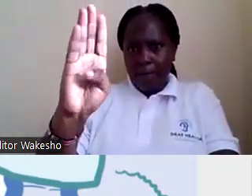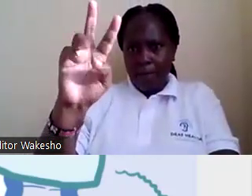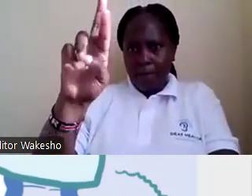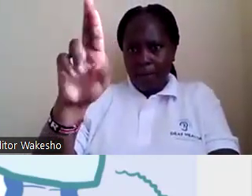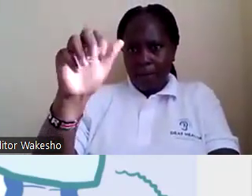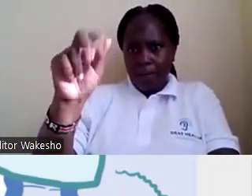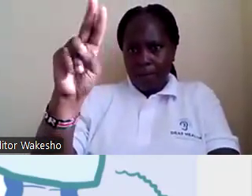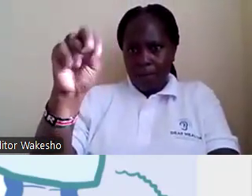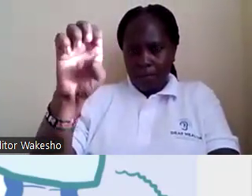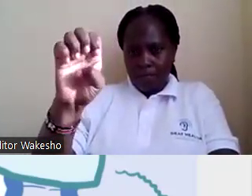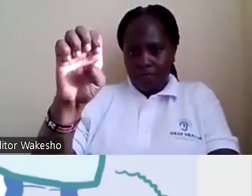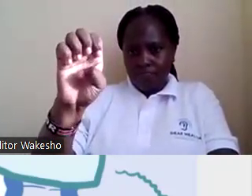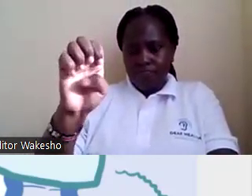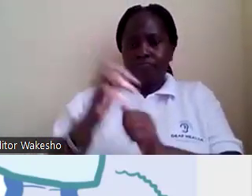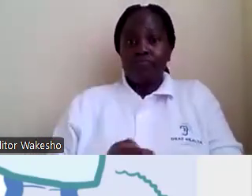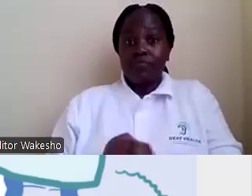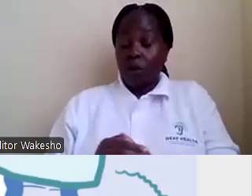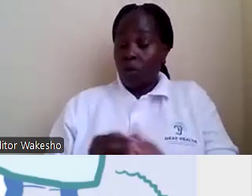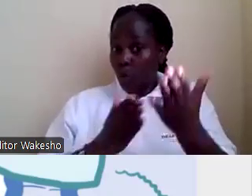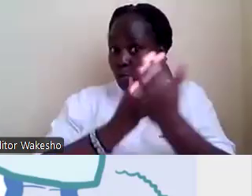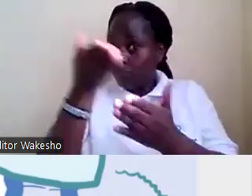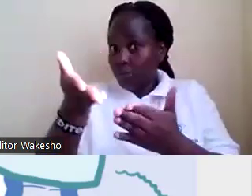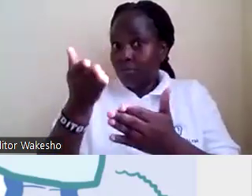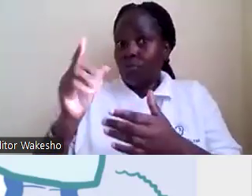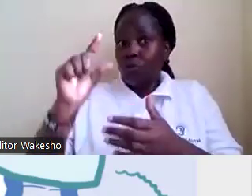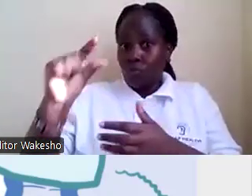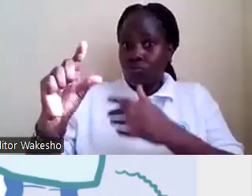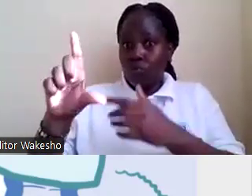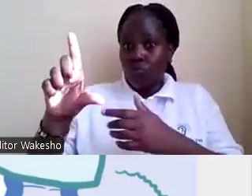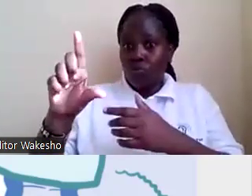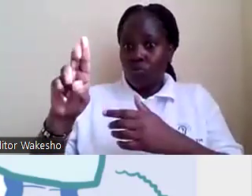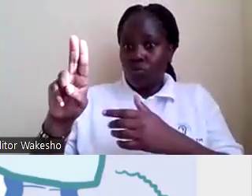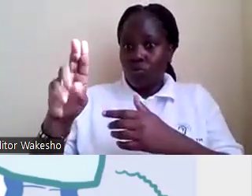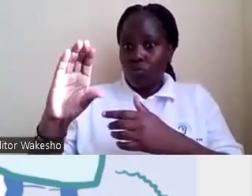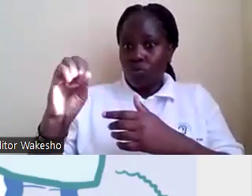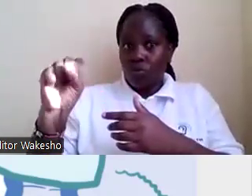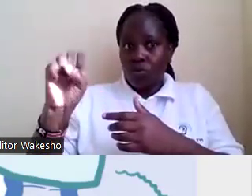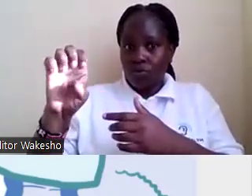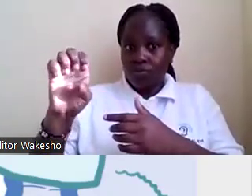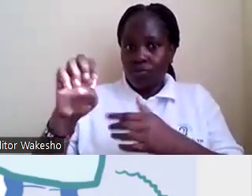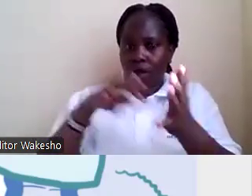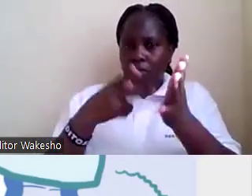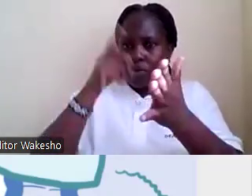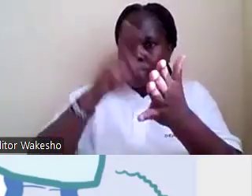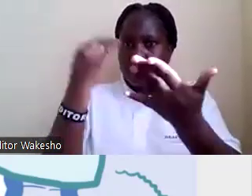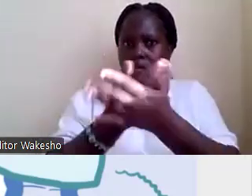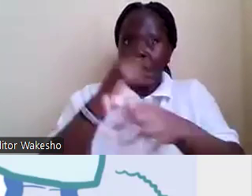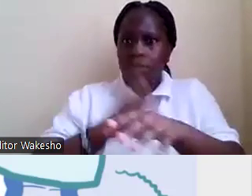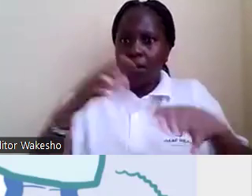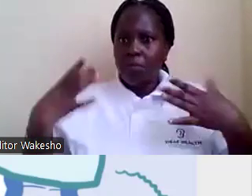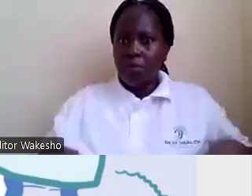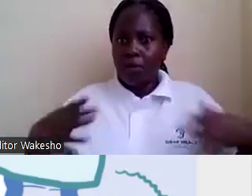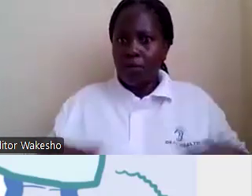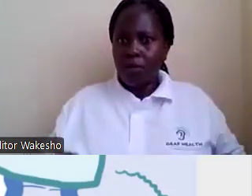through which now our glucose can move inside the cell. So sometimes people refer to this as a